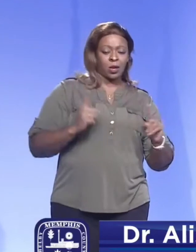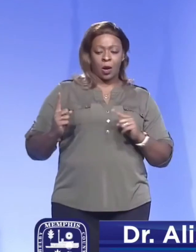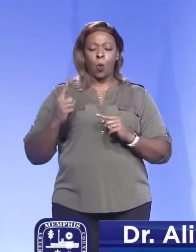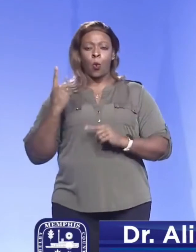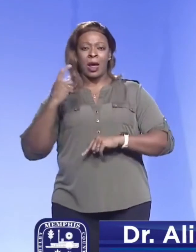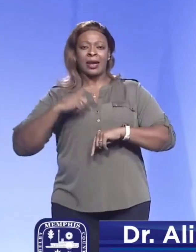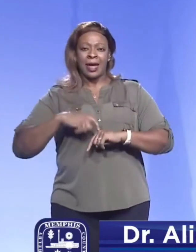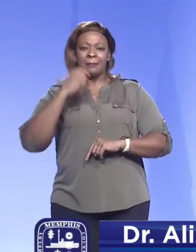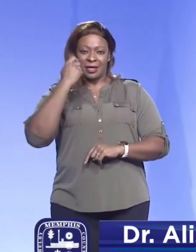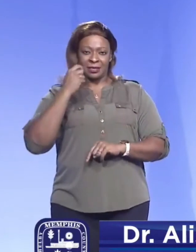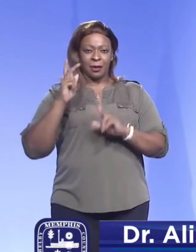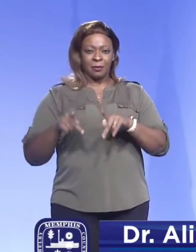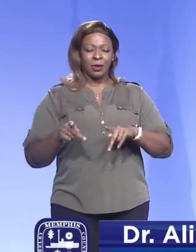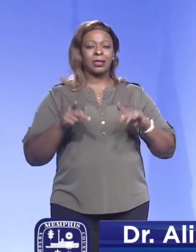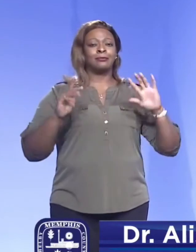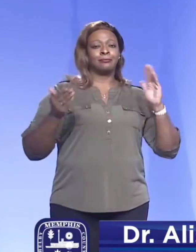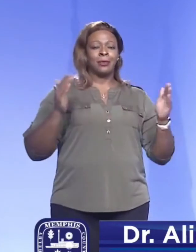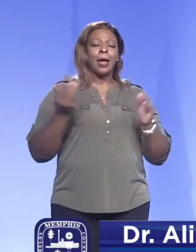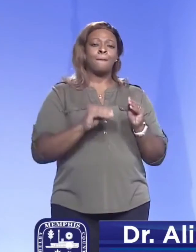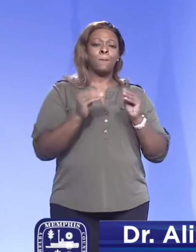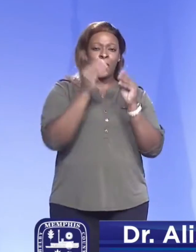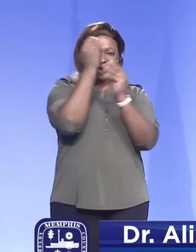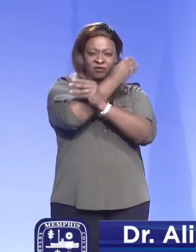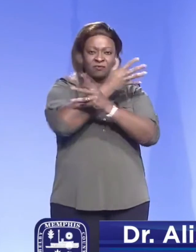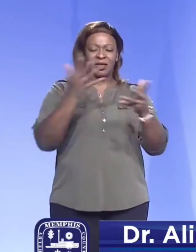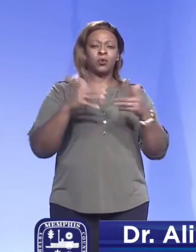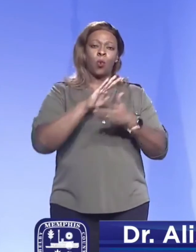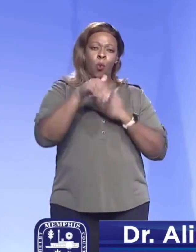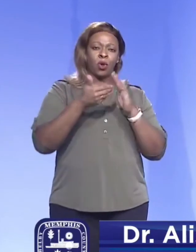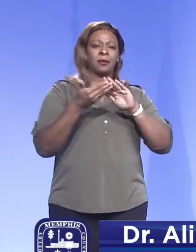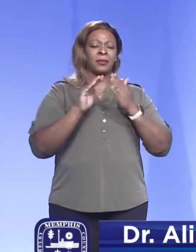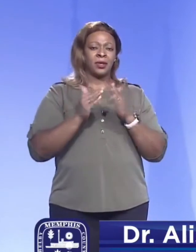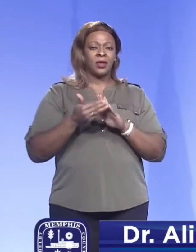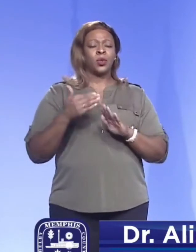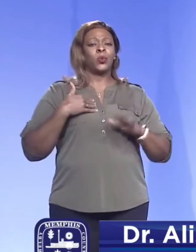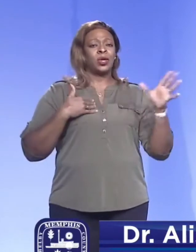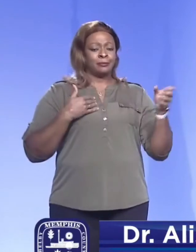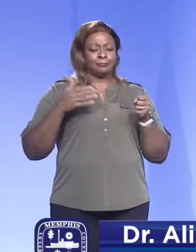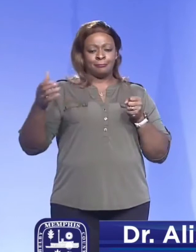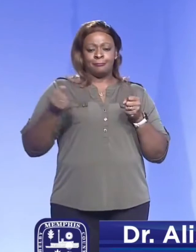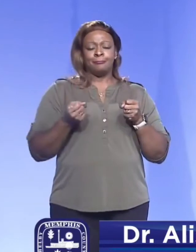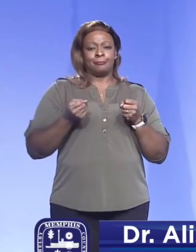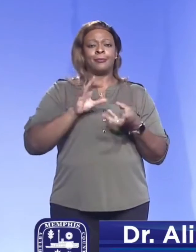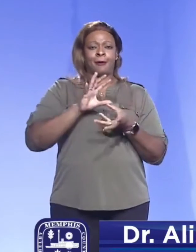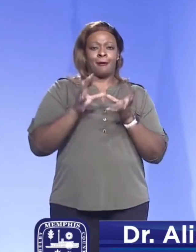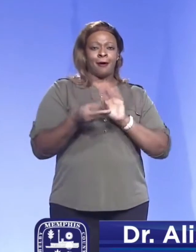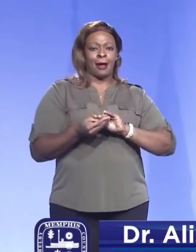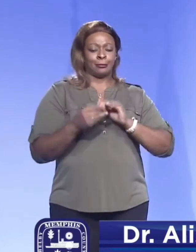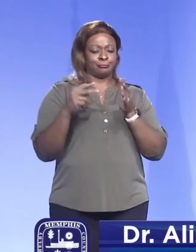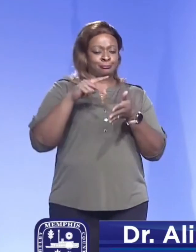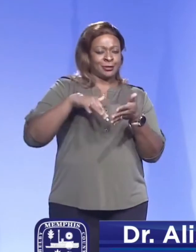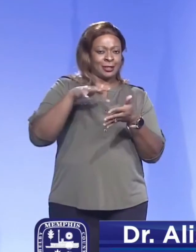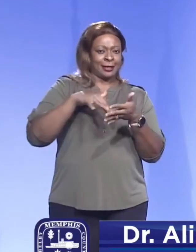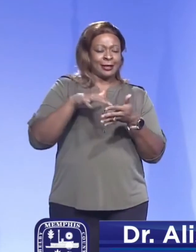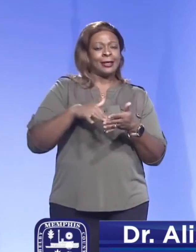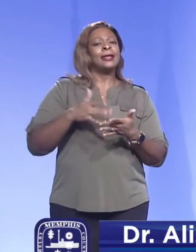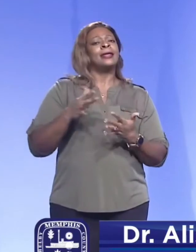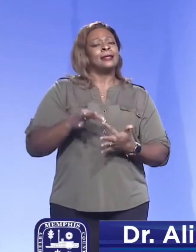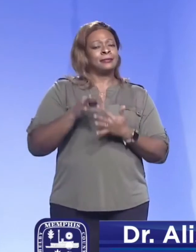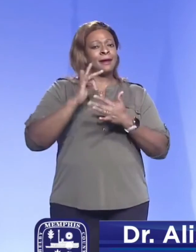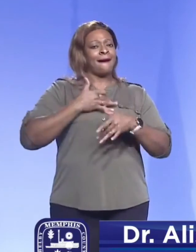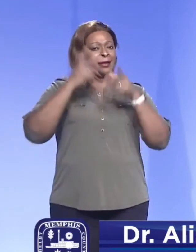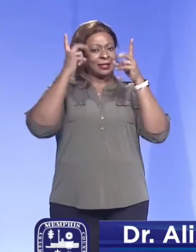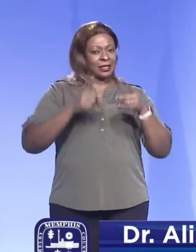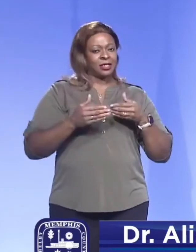more information and we have more information. We do take that information into context, particularly about our decisions to